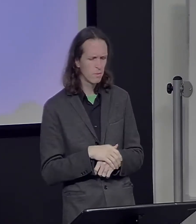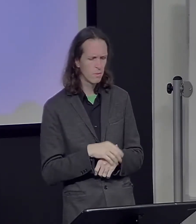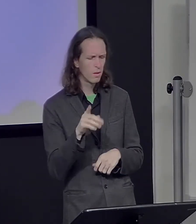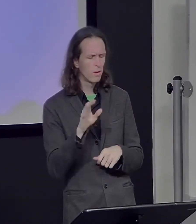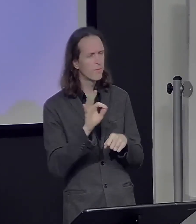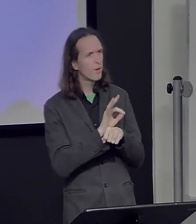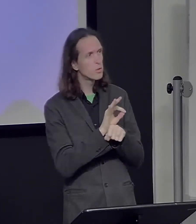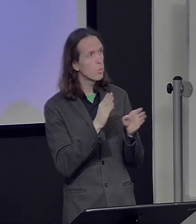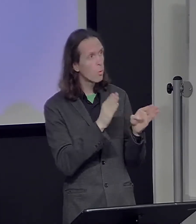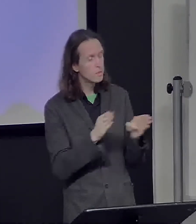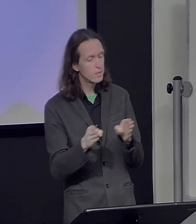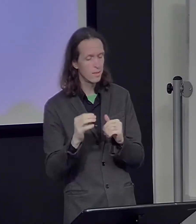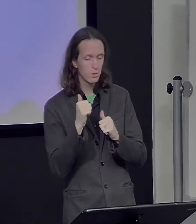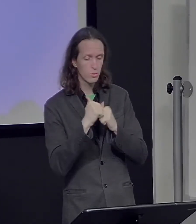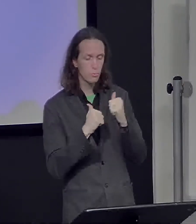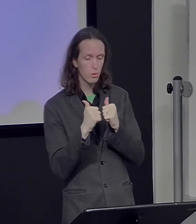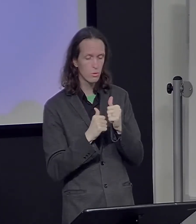So